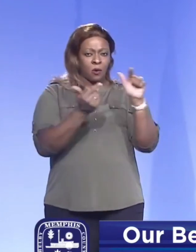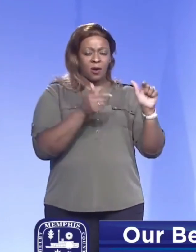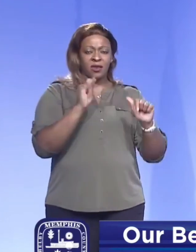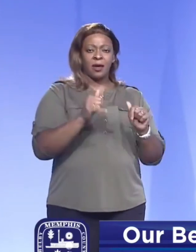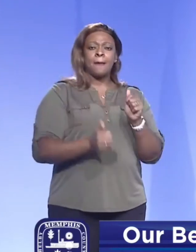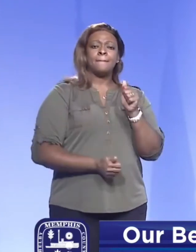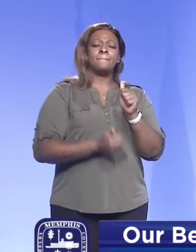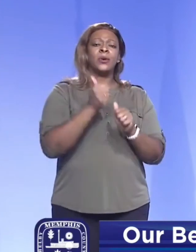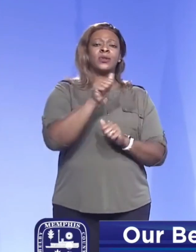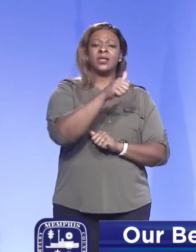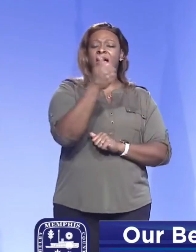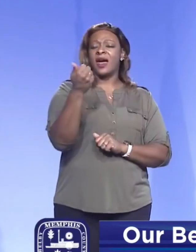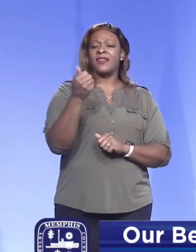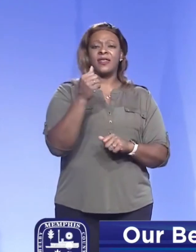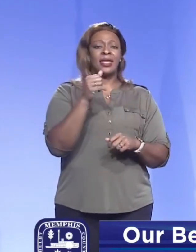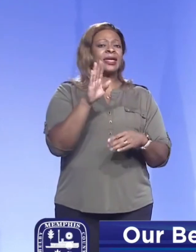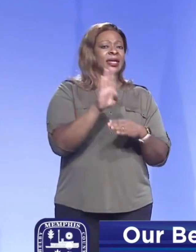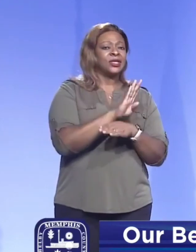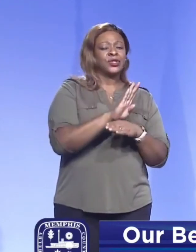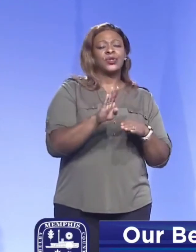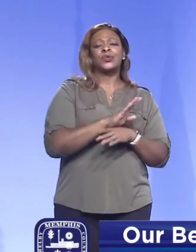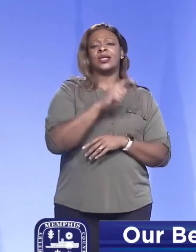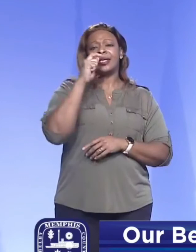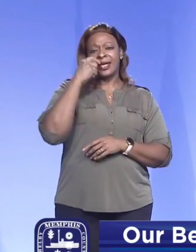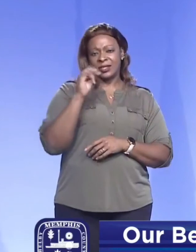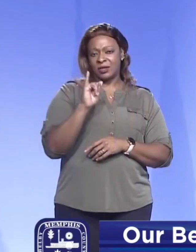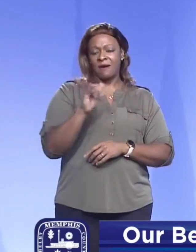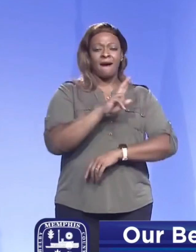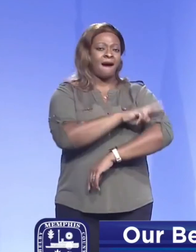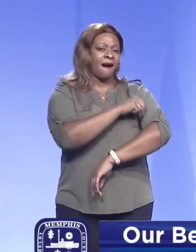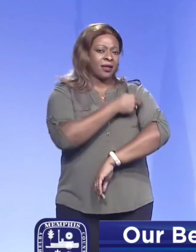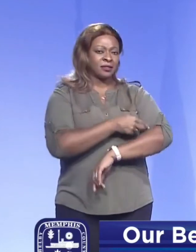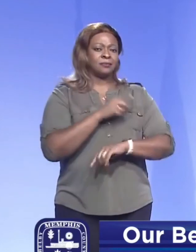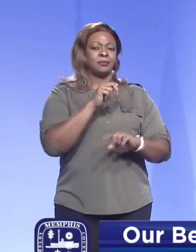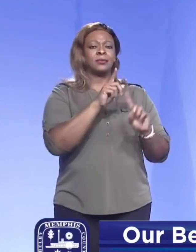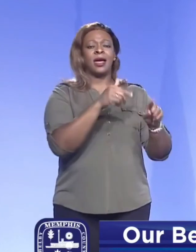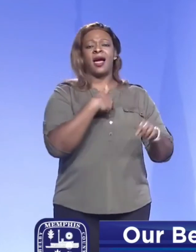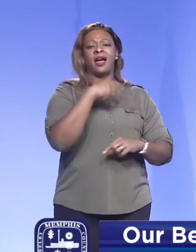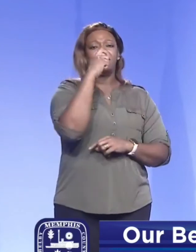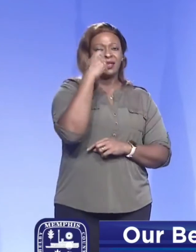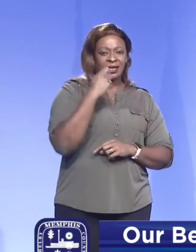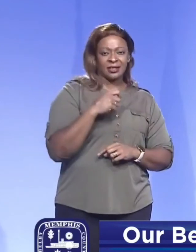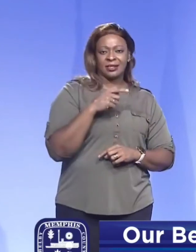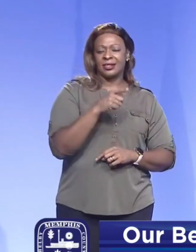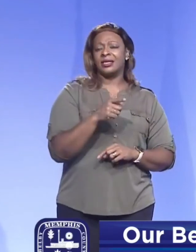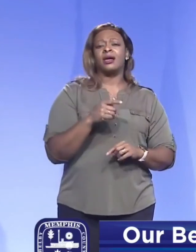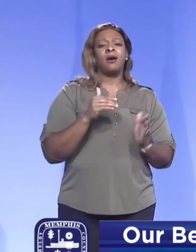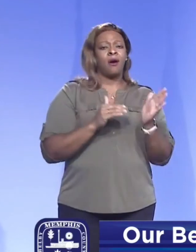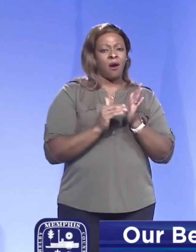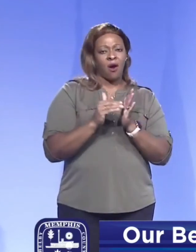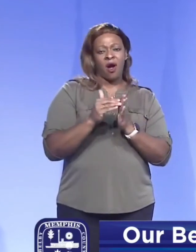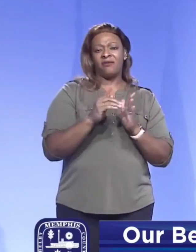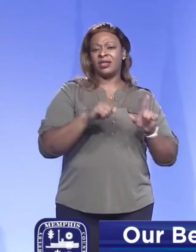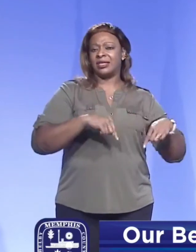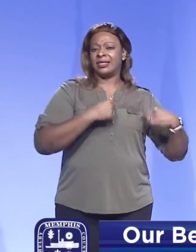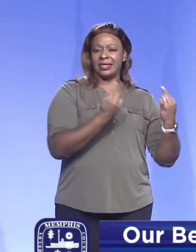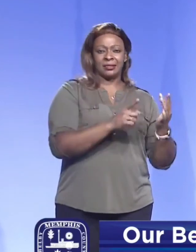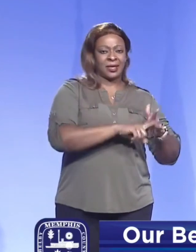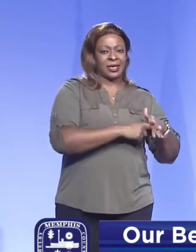lot of other institutions do testing. Hospitals have been doing testing quite a bit from the very